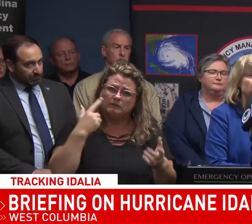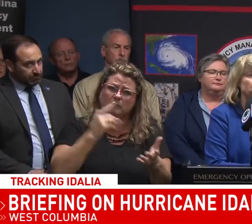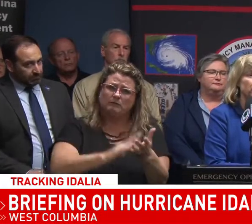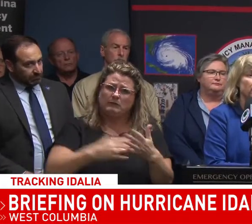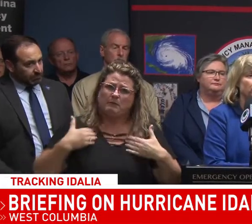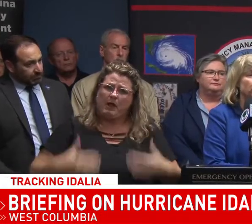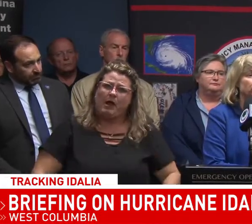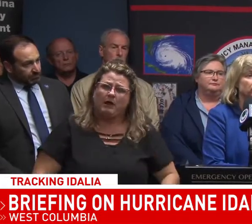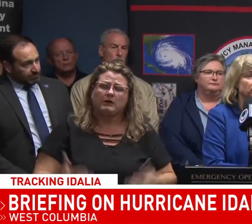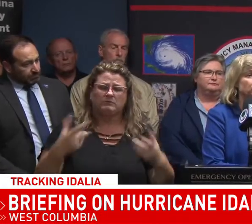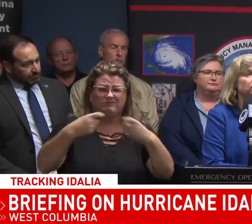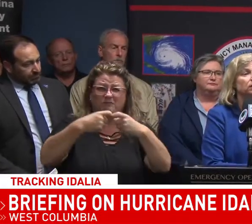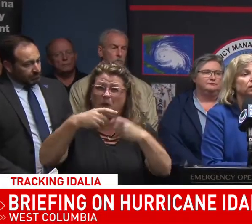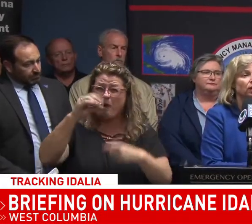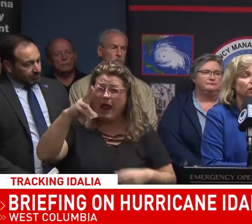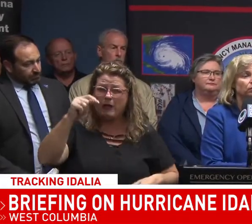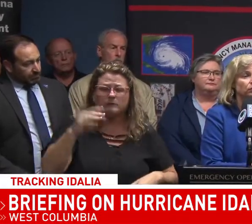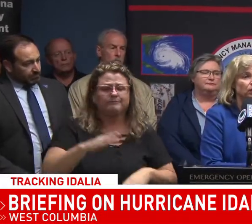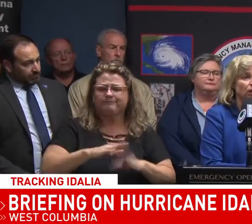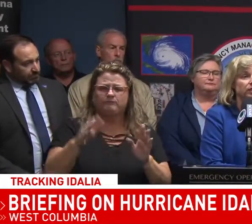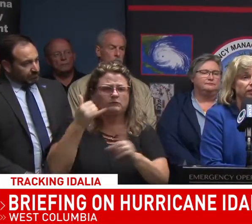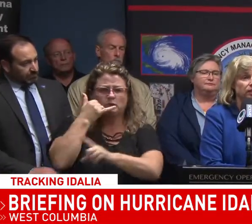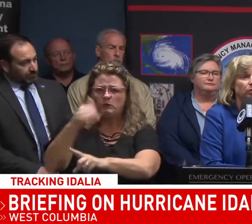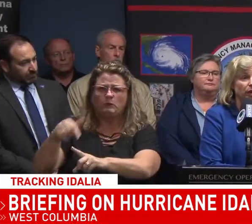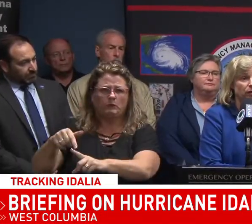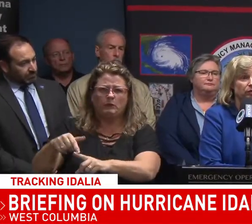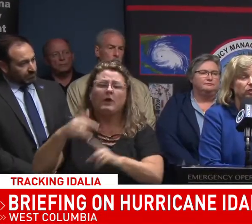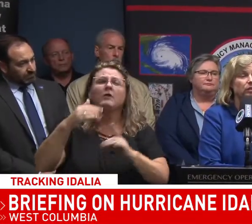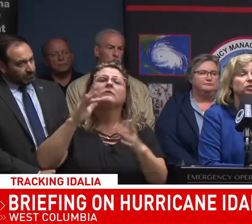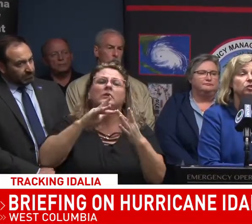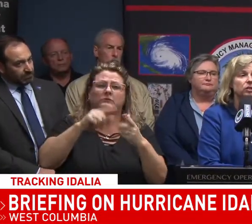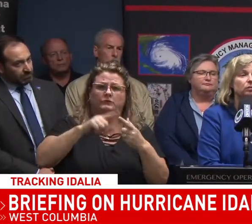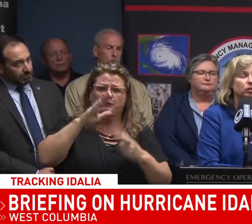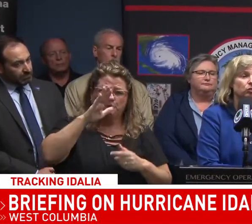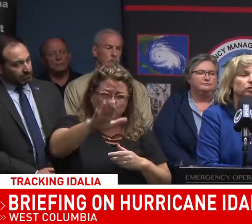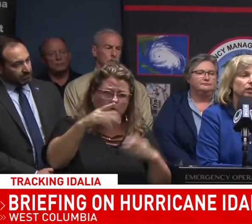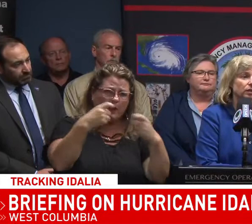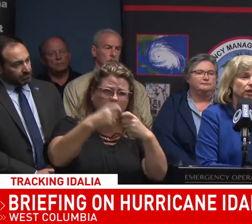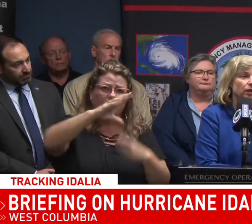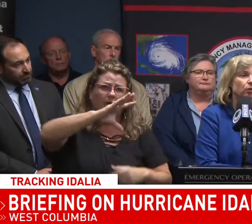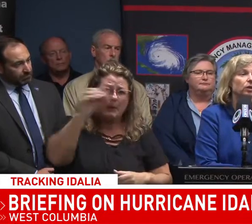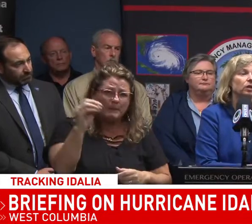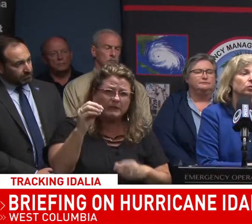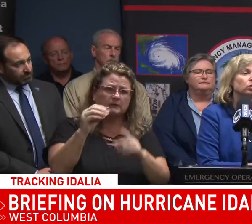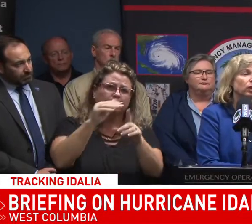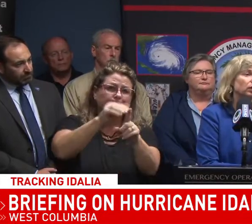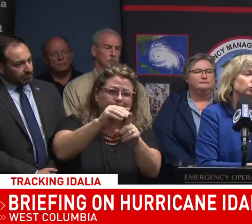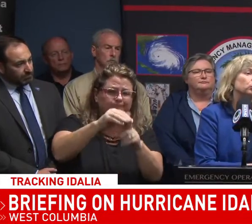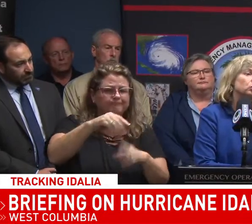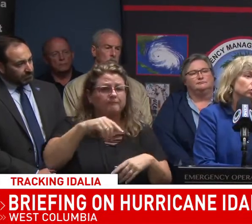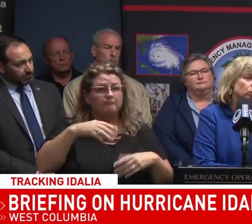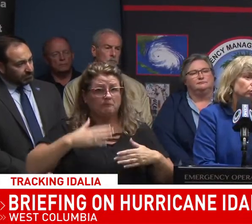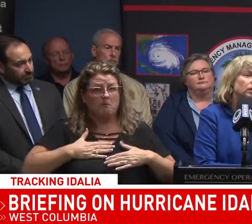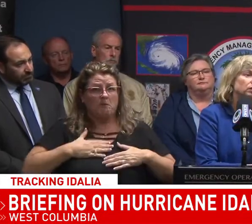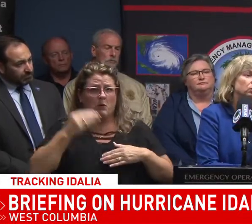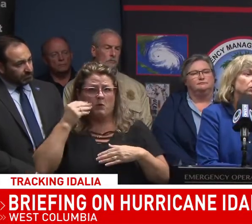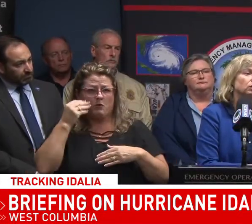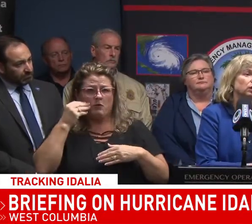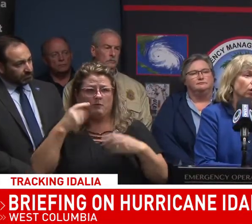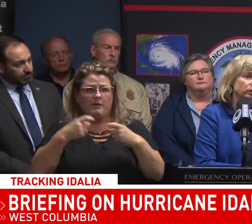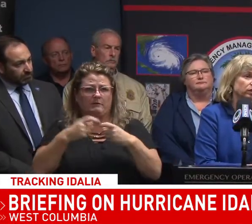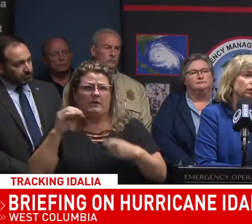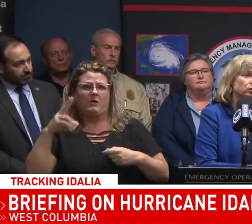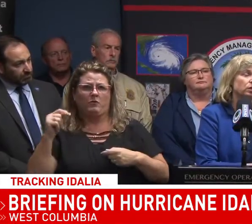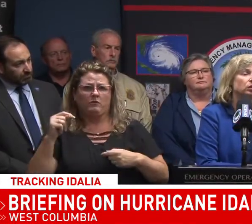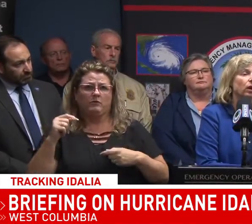power outage, I recommend contacting your power utility just to make sure that they know. You can't presume that the